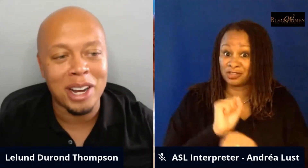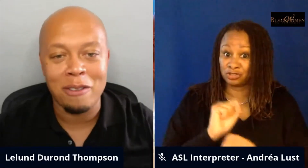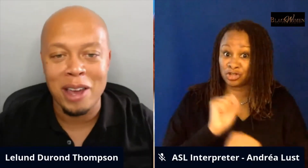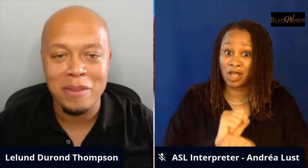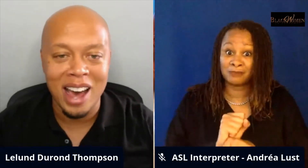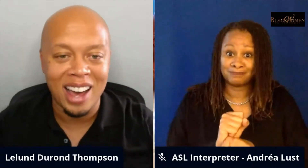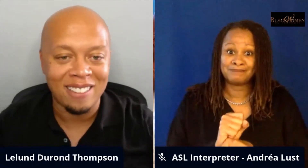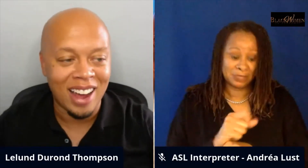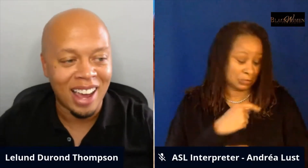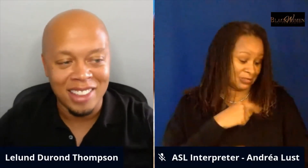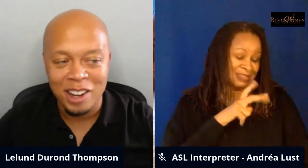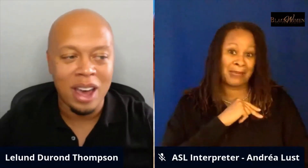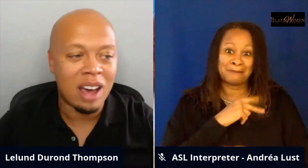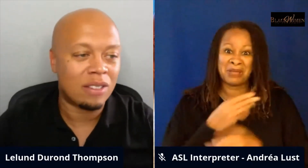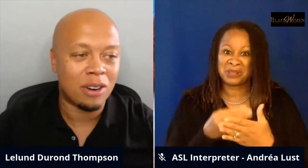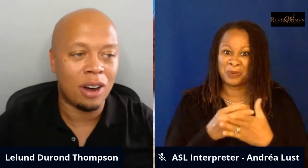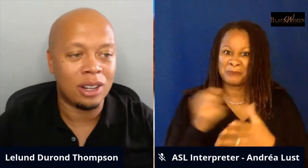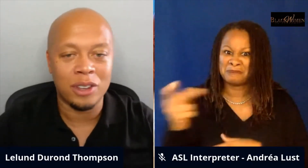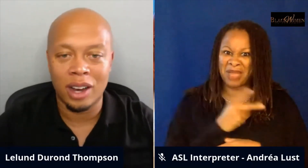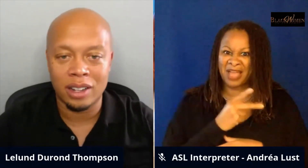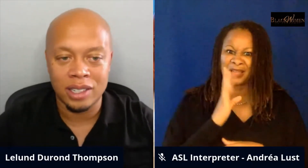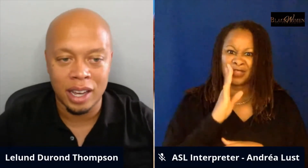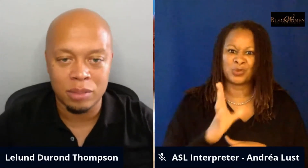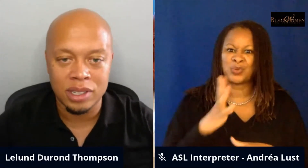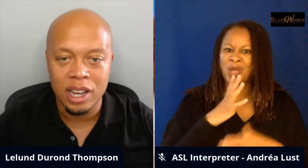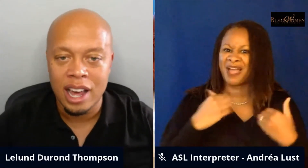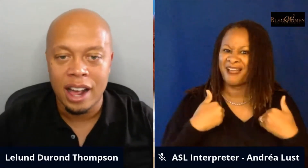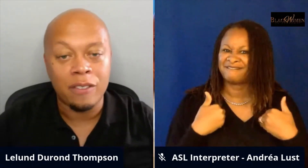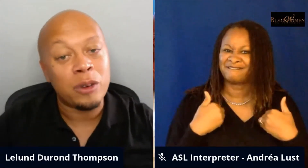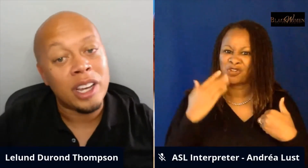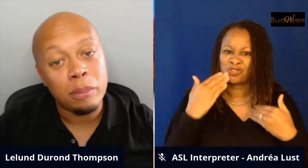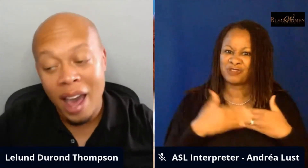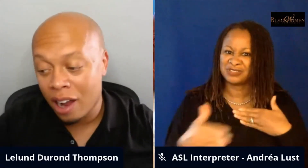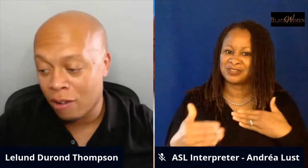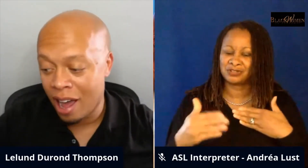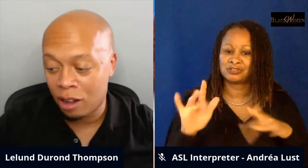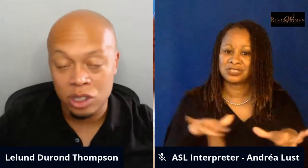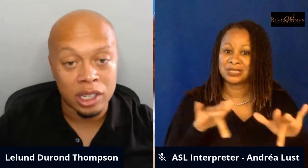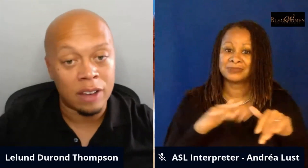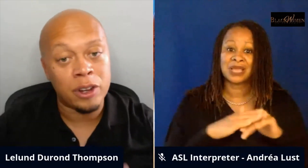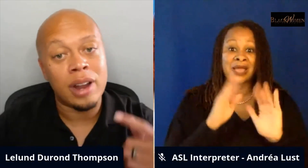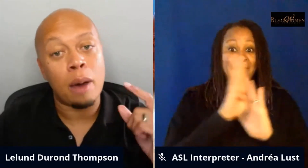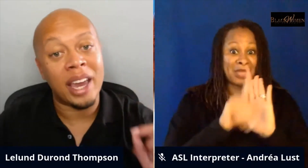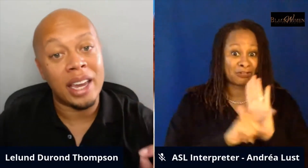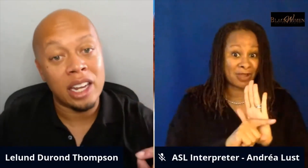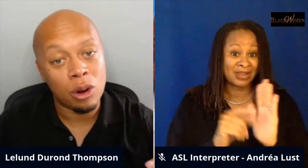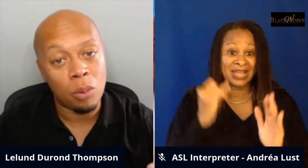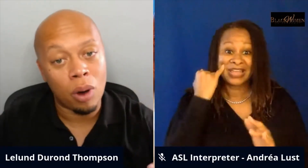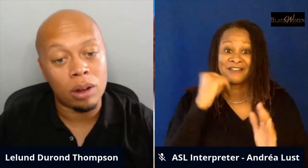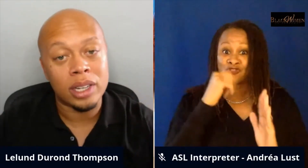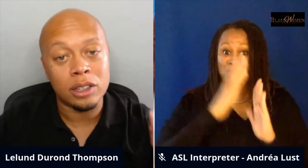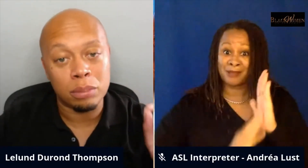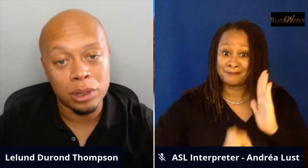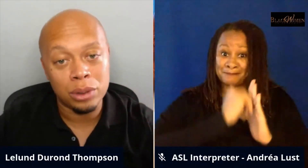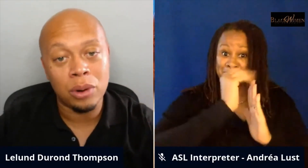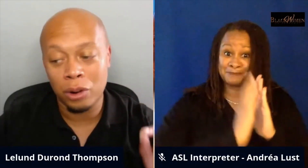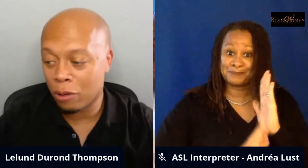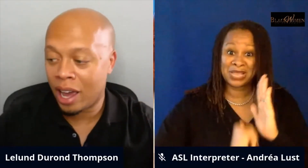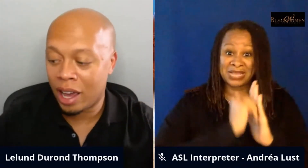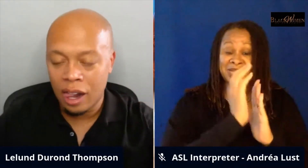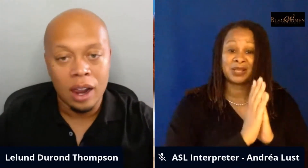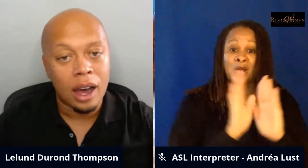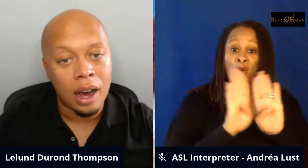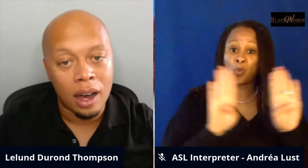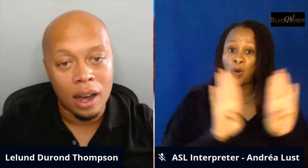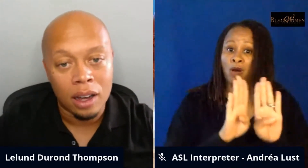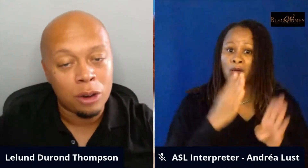make that money right back, right? And then you have it for all of your other tapes. If you need backgrounds, if you're not painting your wall, either blue or